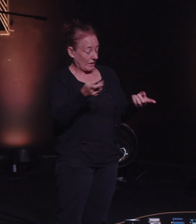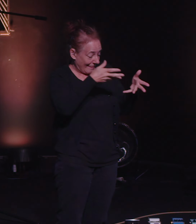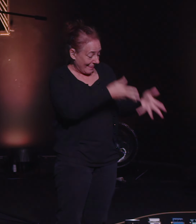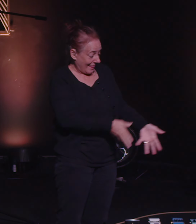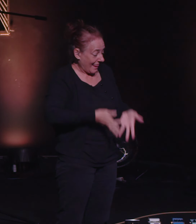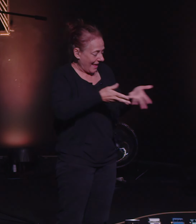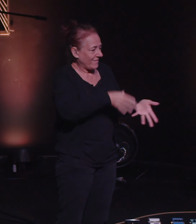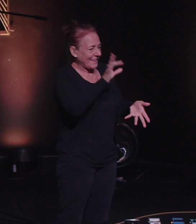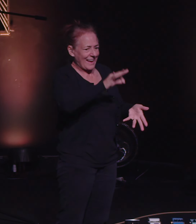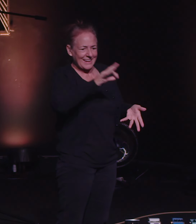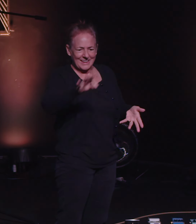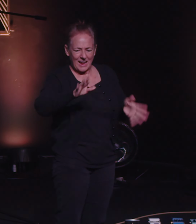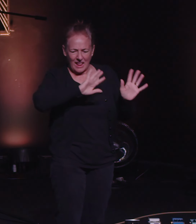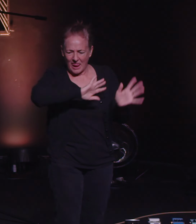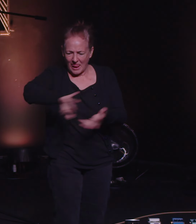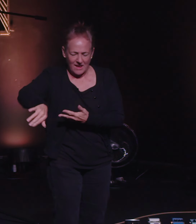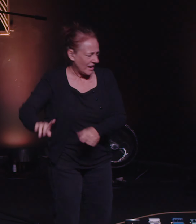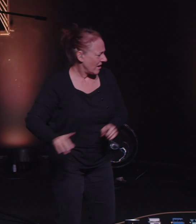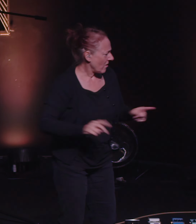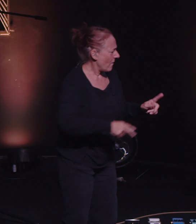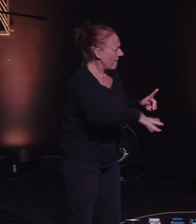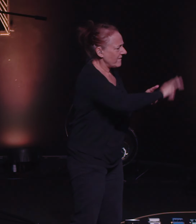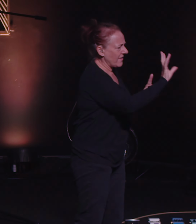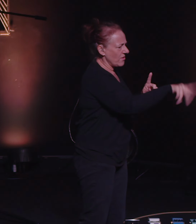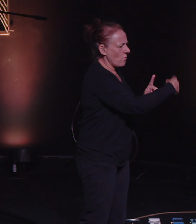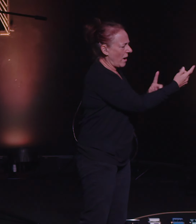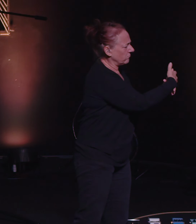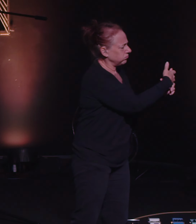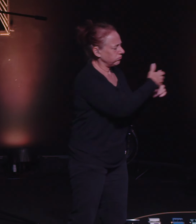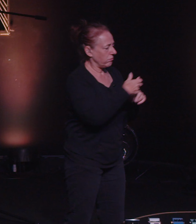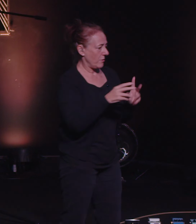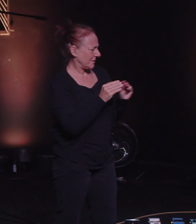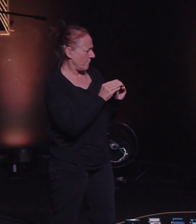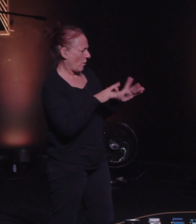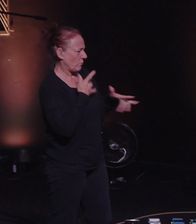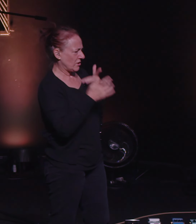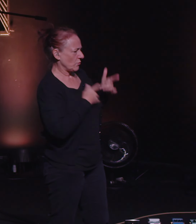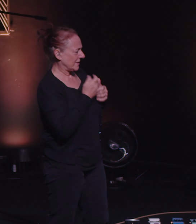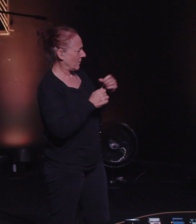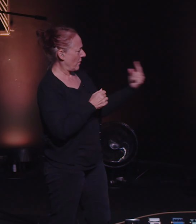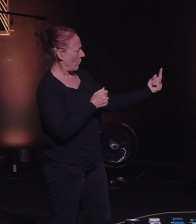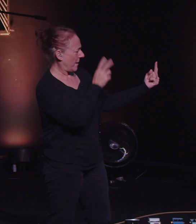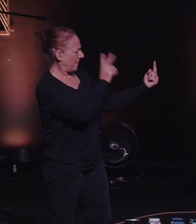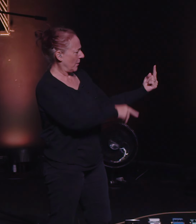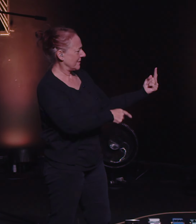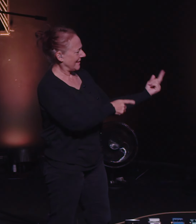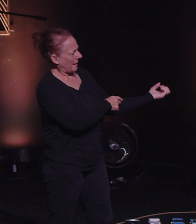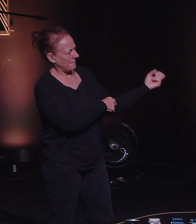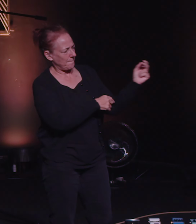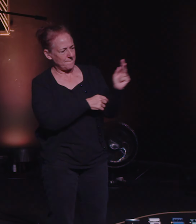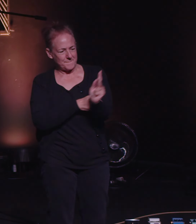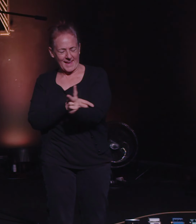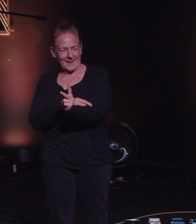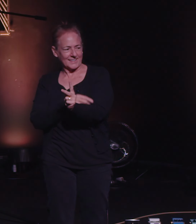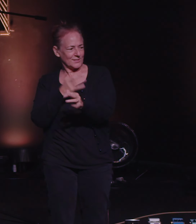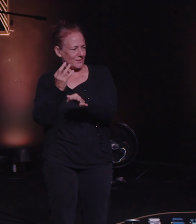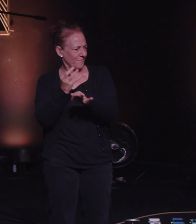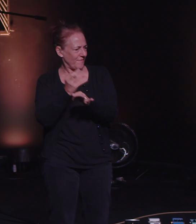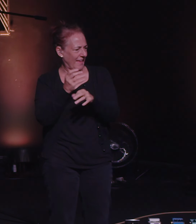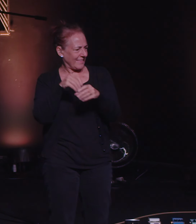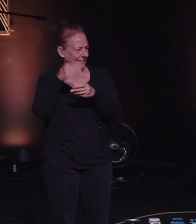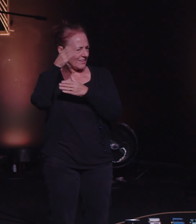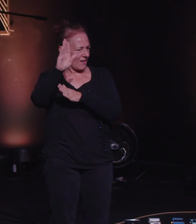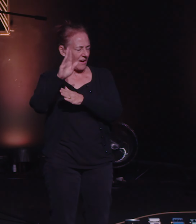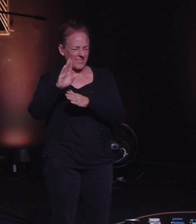the 99 to go find the one. And he says there's more rejoicing over one person who comes to faith in